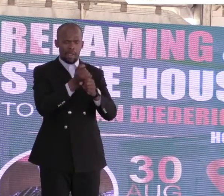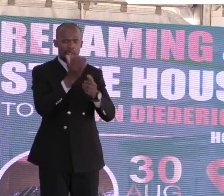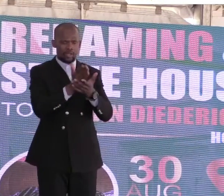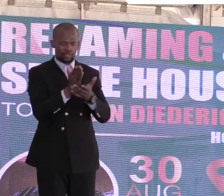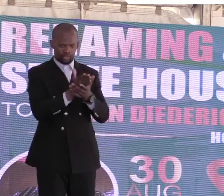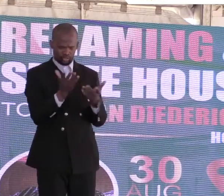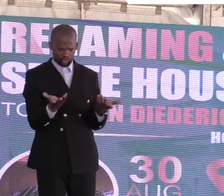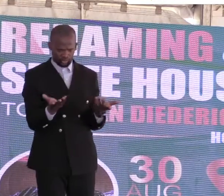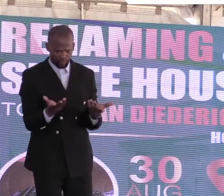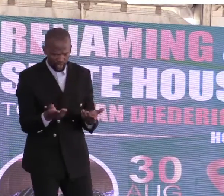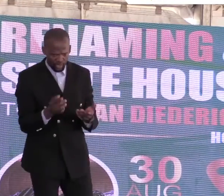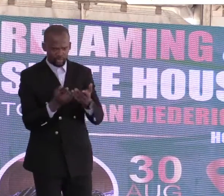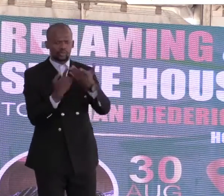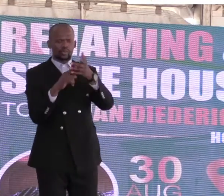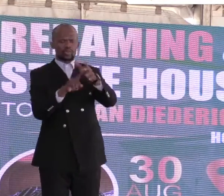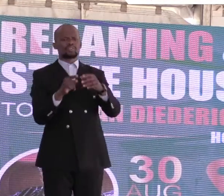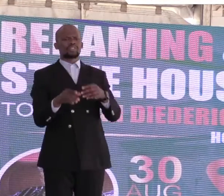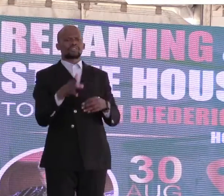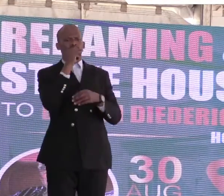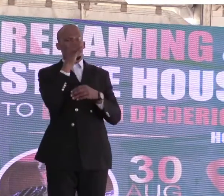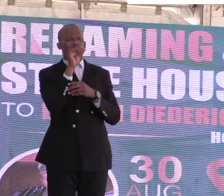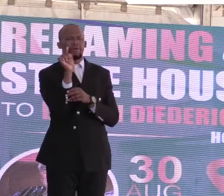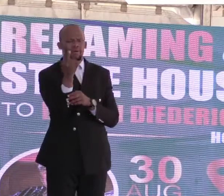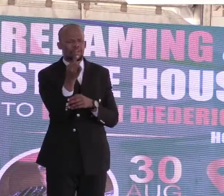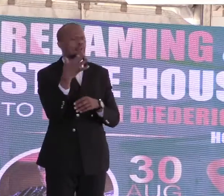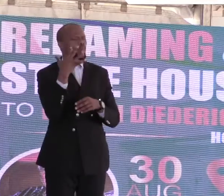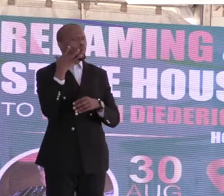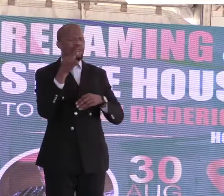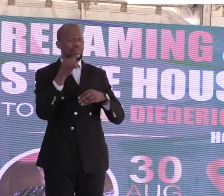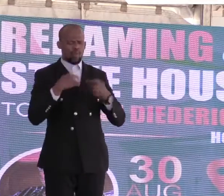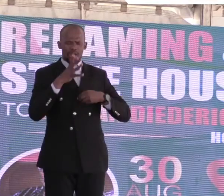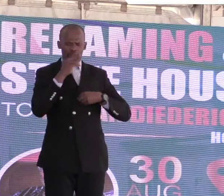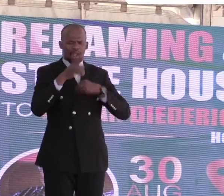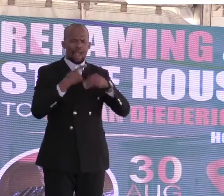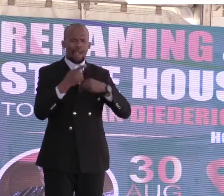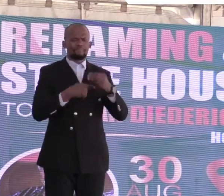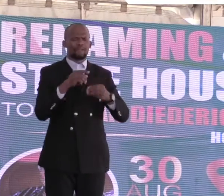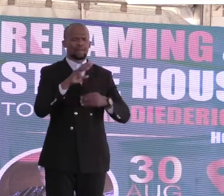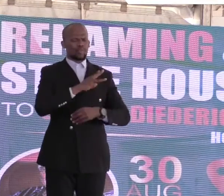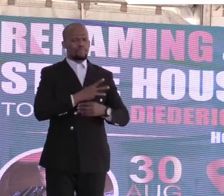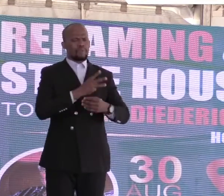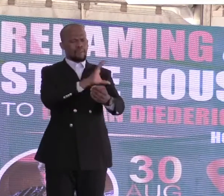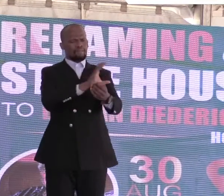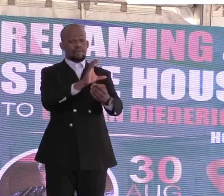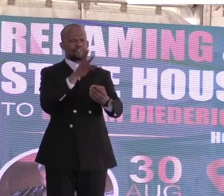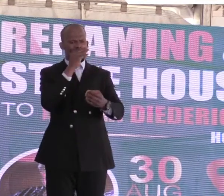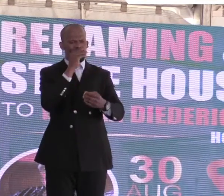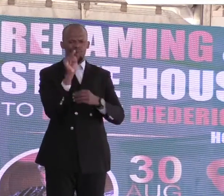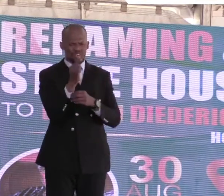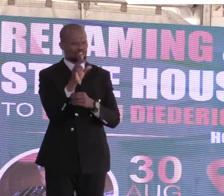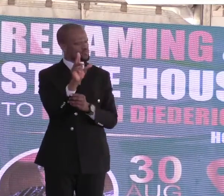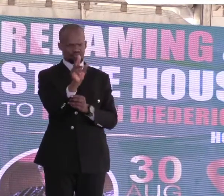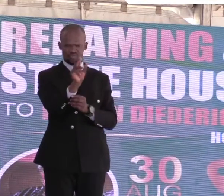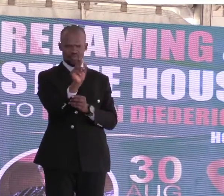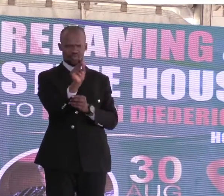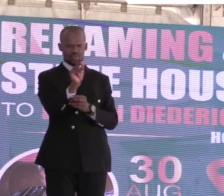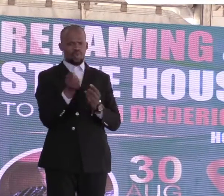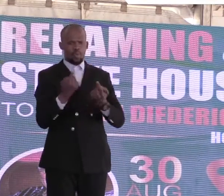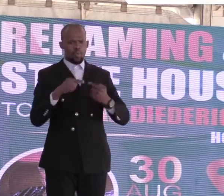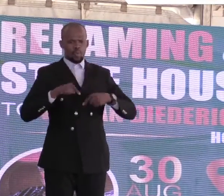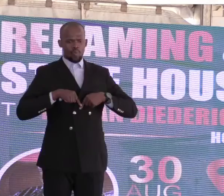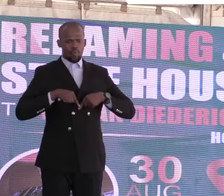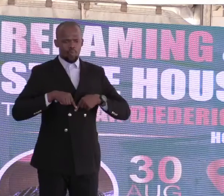we are not paying lip service when we talk about women empowerment and recognition of their talent. We